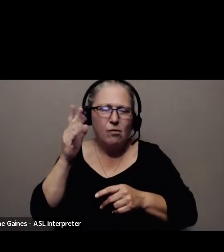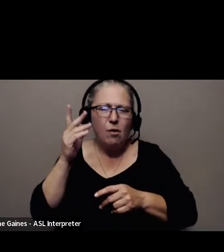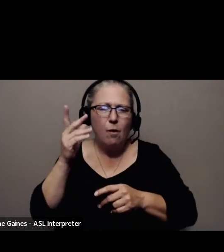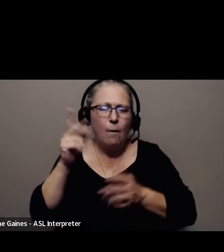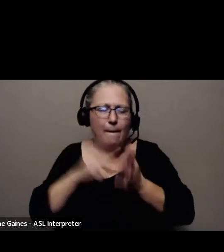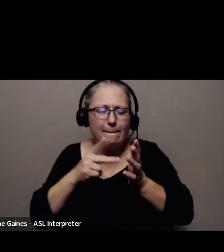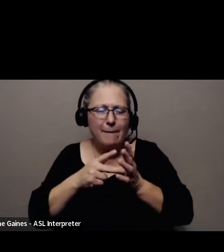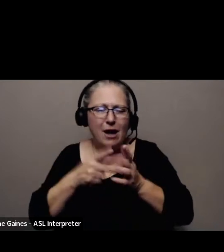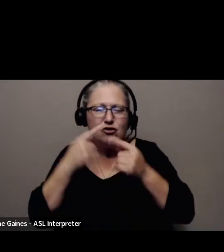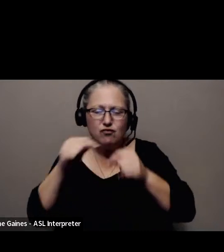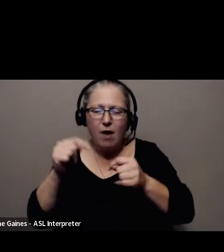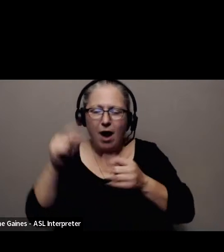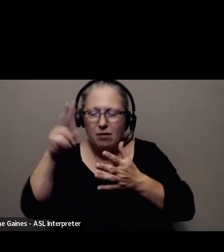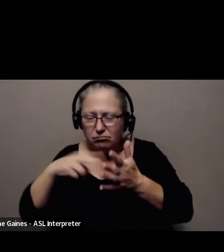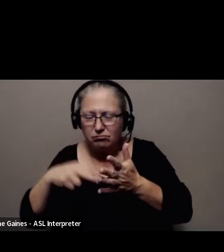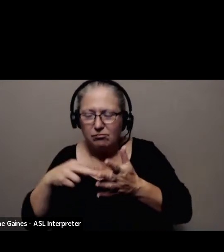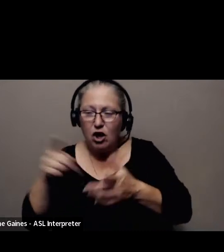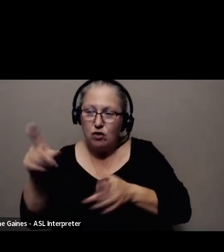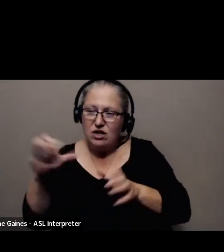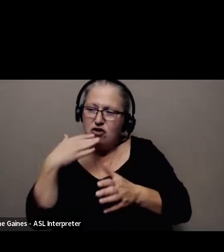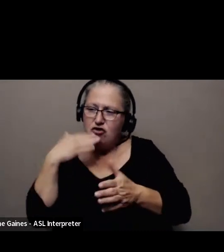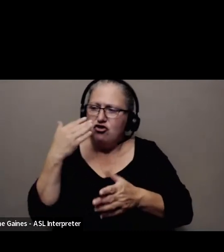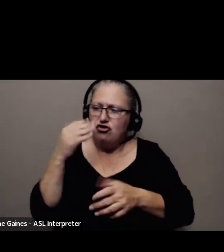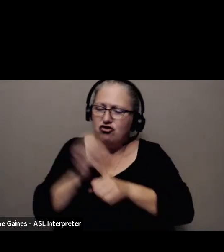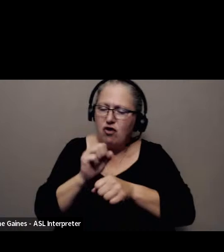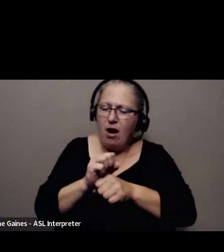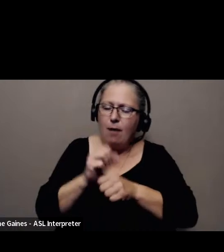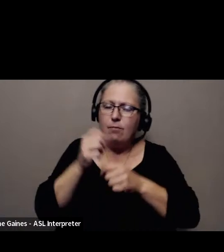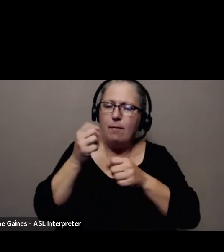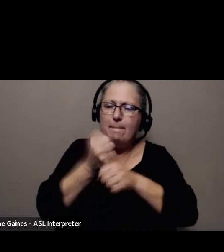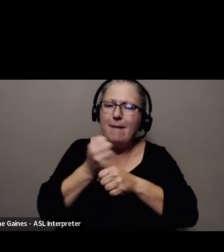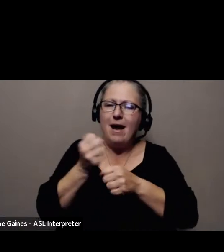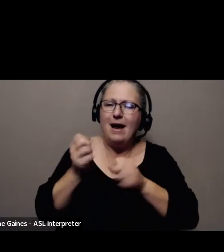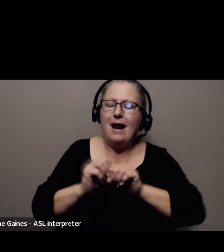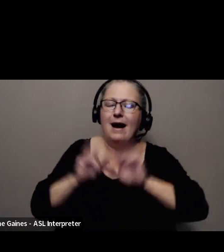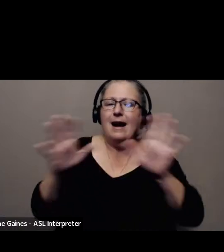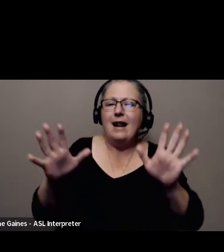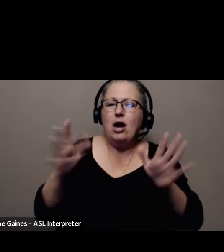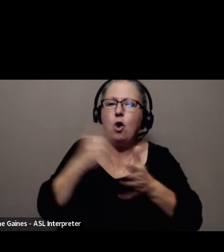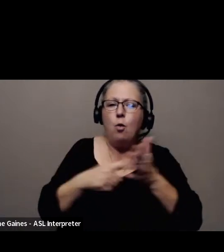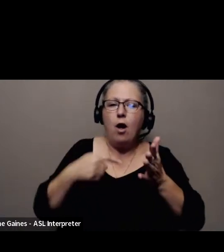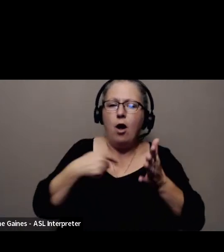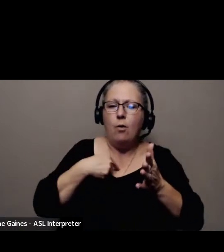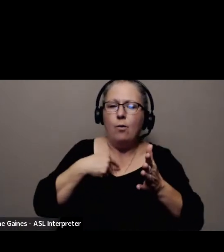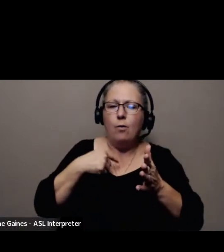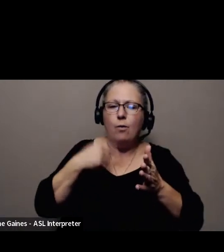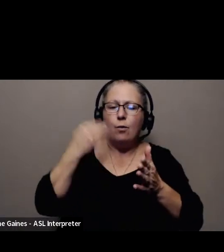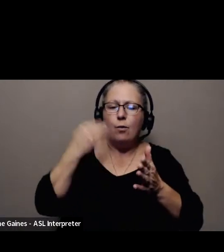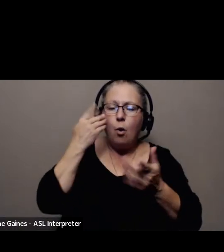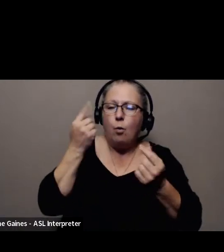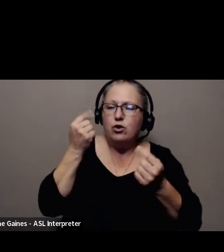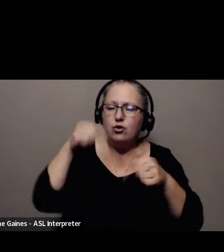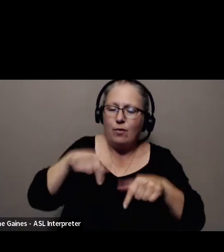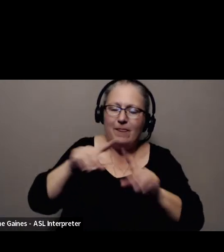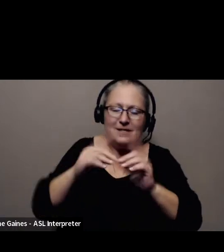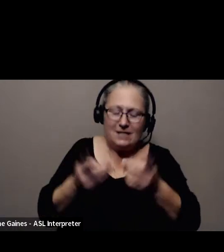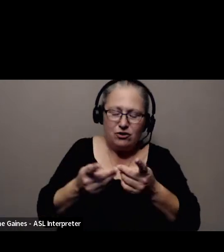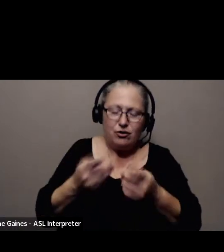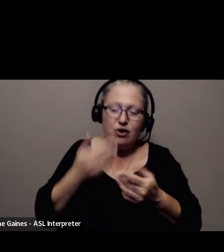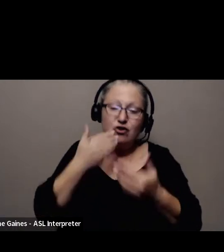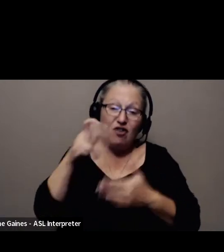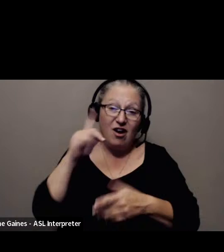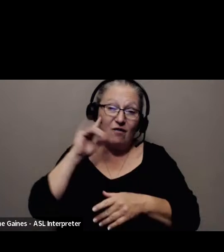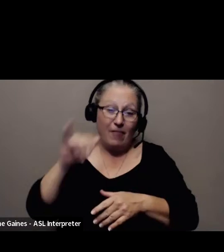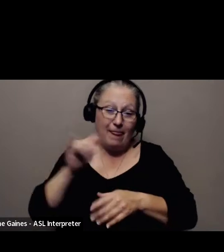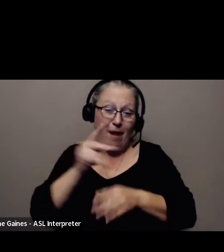think you really did a good job of sort of demystifying a lot of what we're going to be doing here in the district. So good luck on